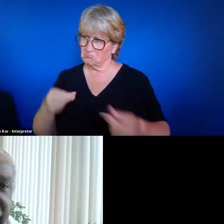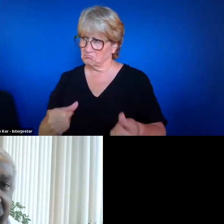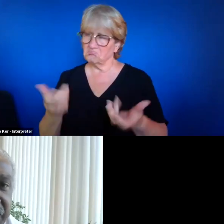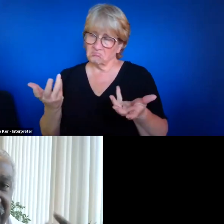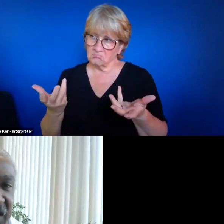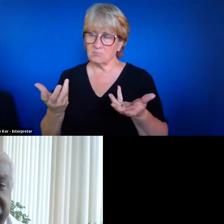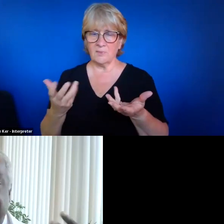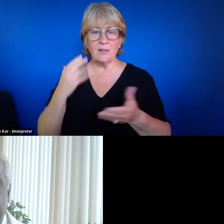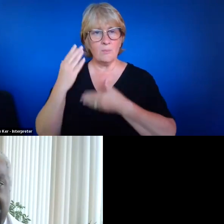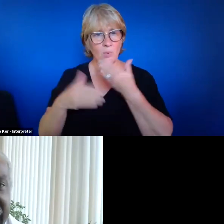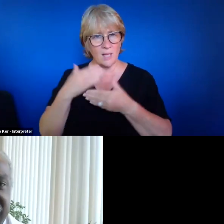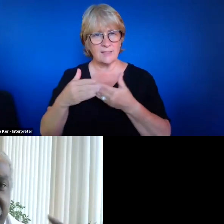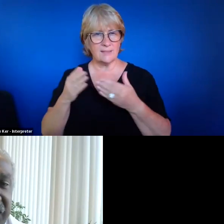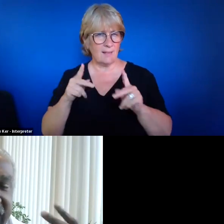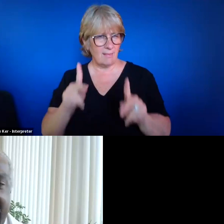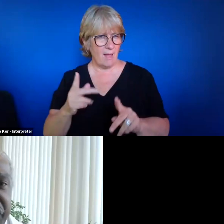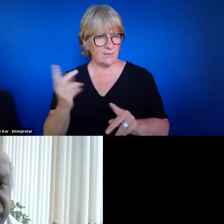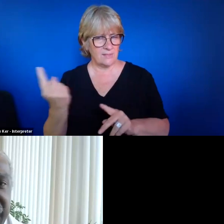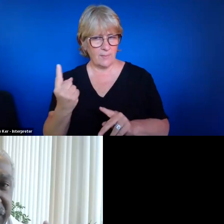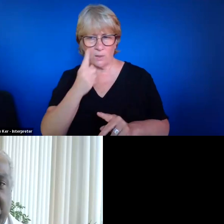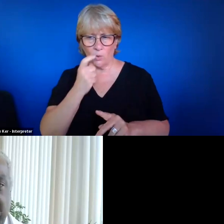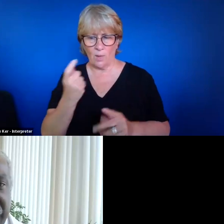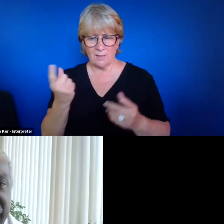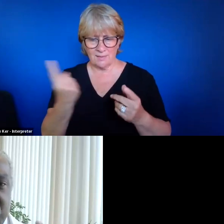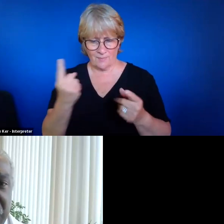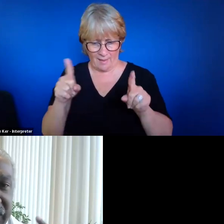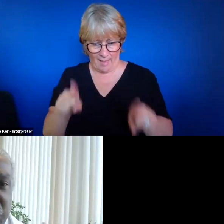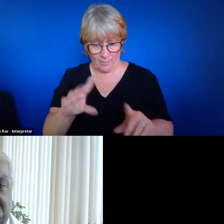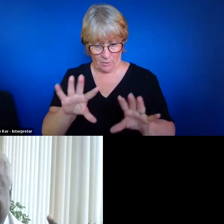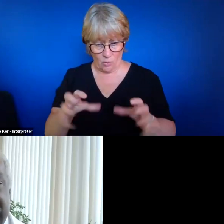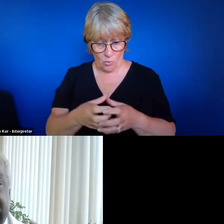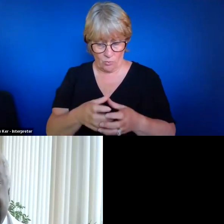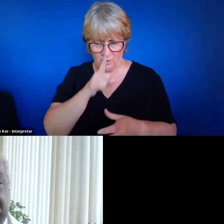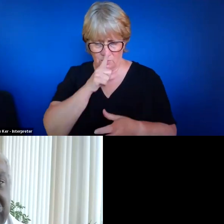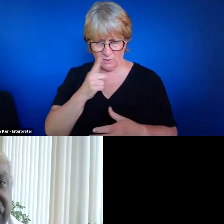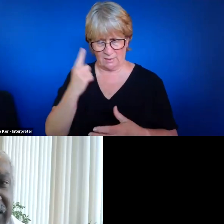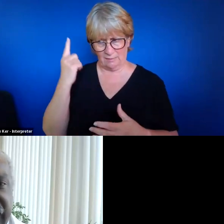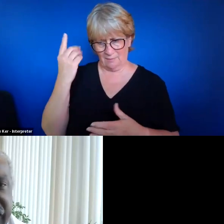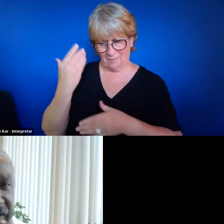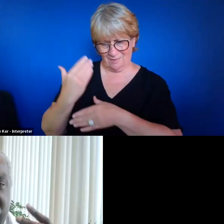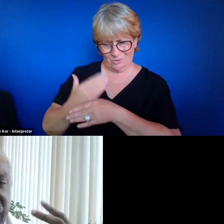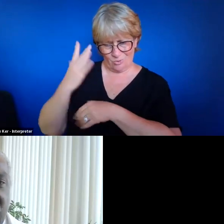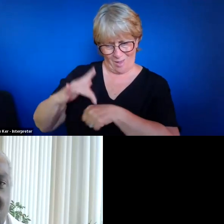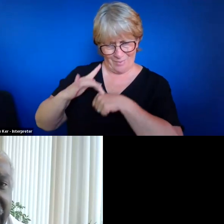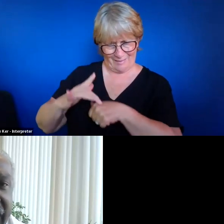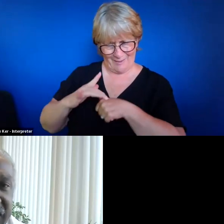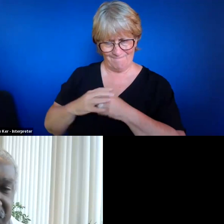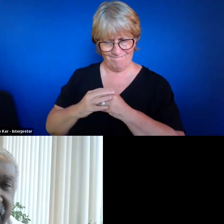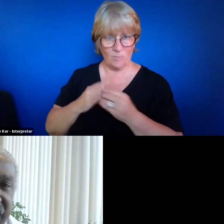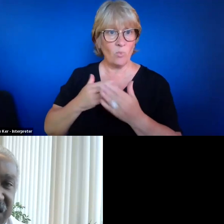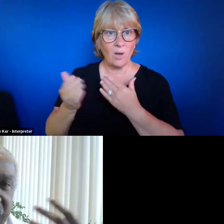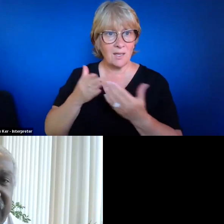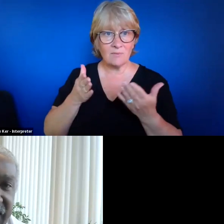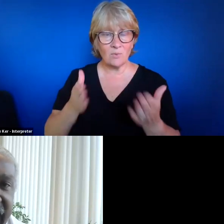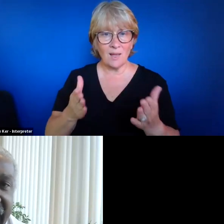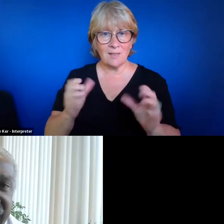is it allows anybody who had something happen in the group that is really troubling them in whatever way to be